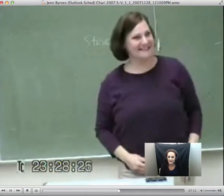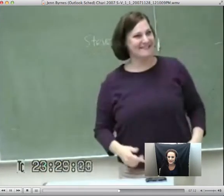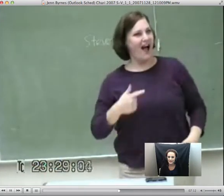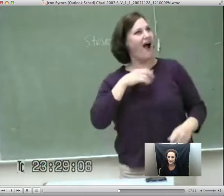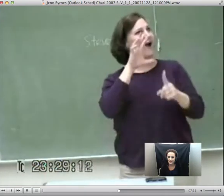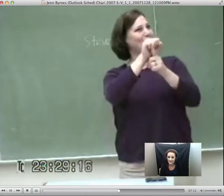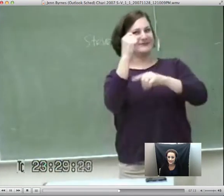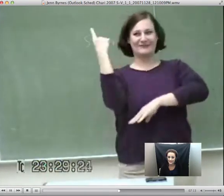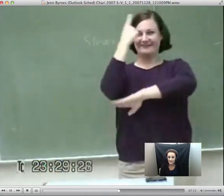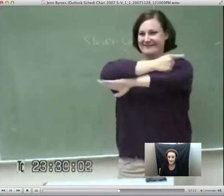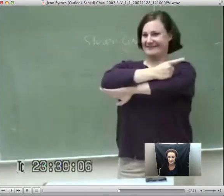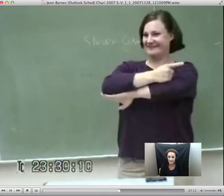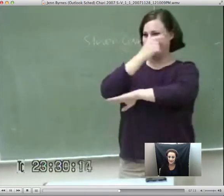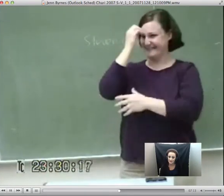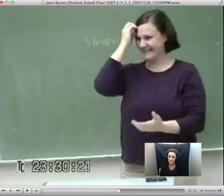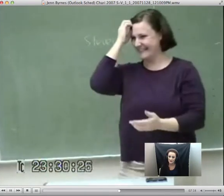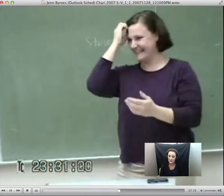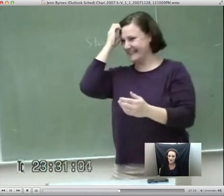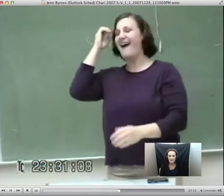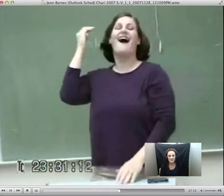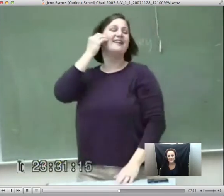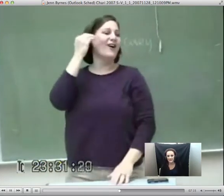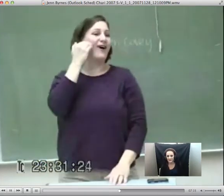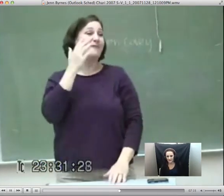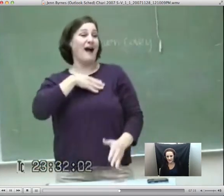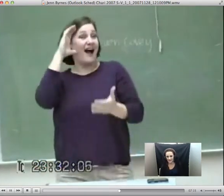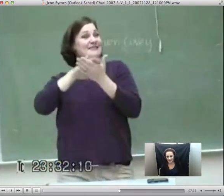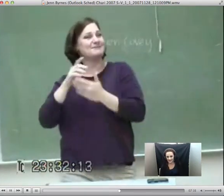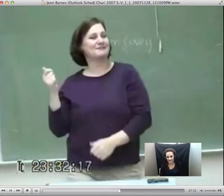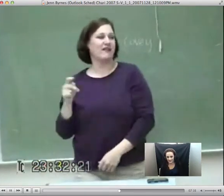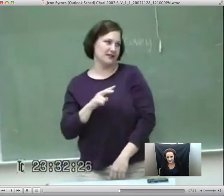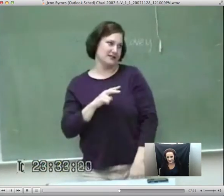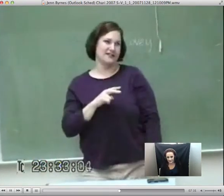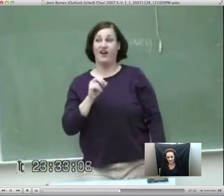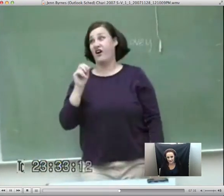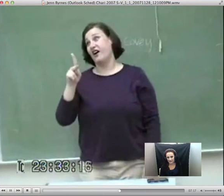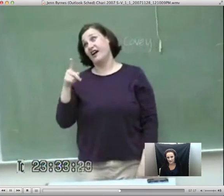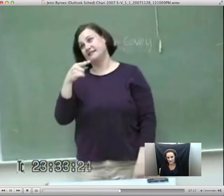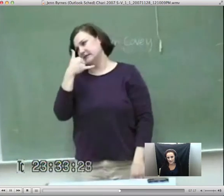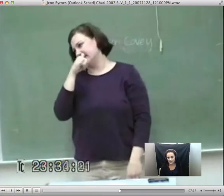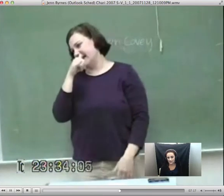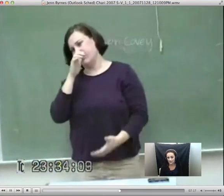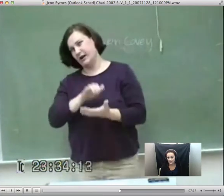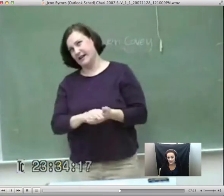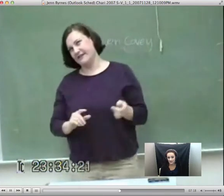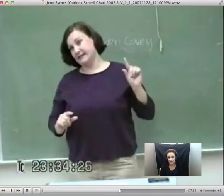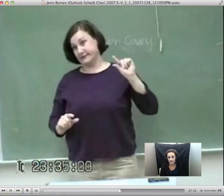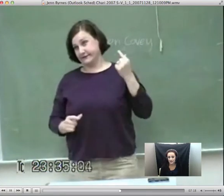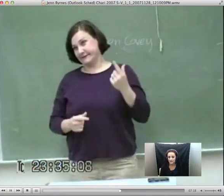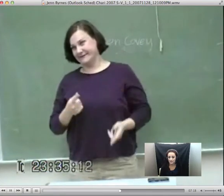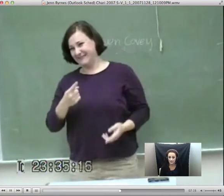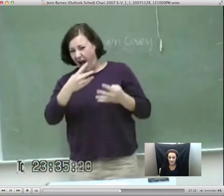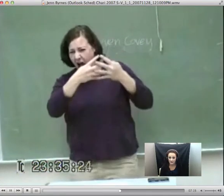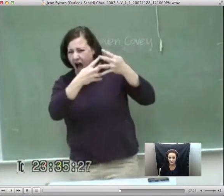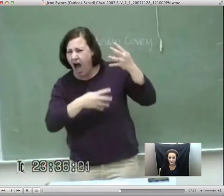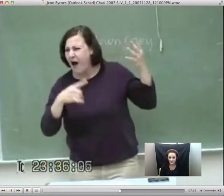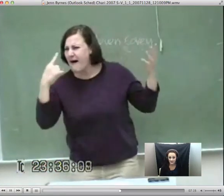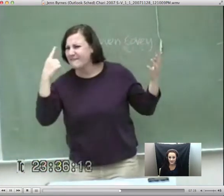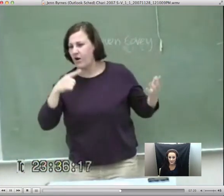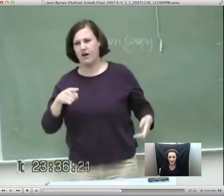minutes, but I think it's great to be able to cross that off and achieve that. And my husband looks at me and is like, okay, you are silly. Why do you